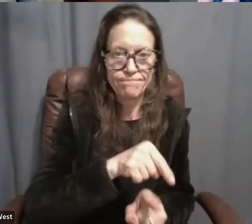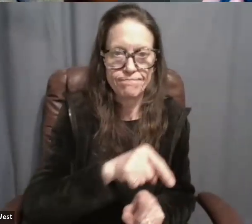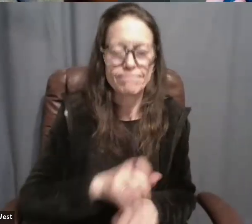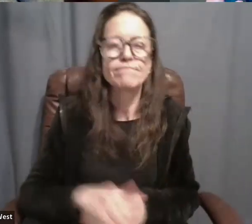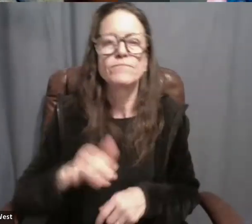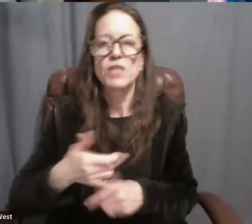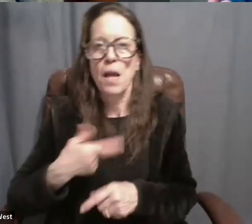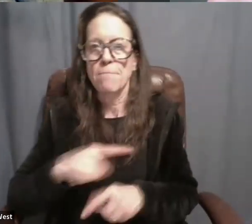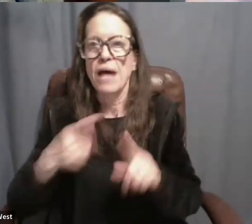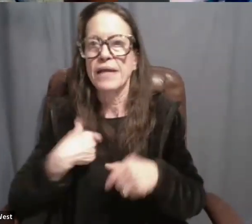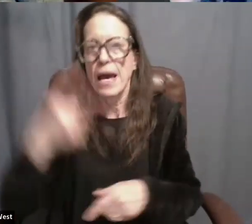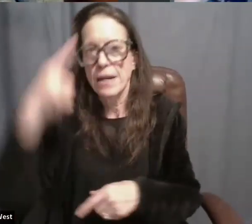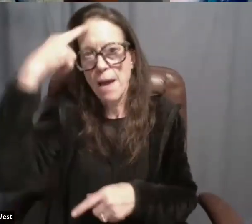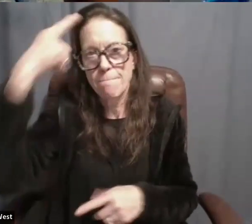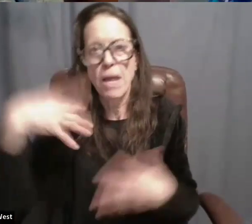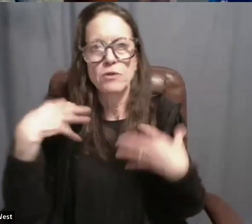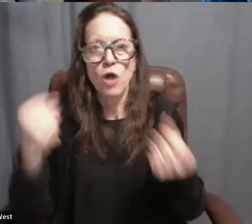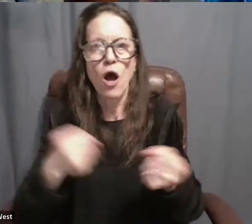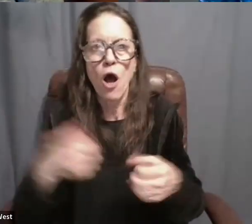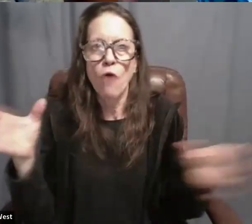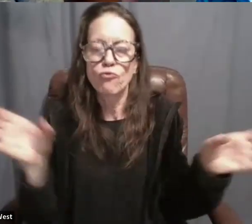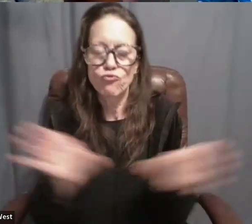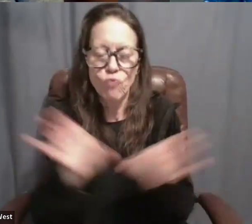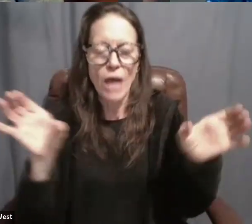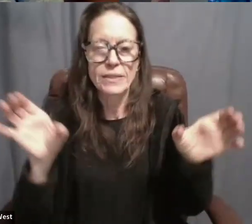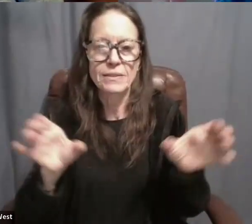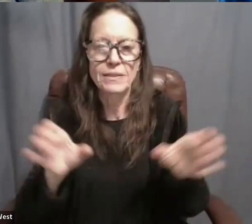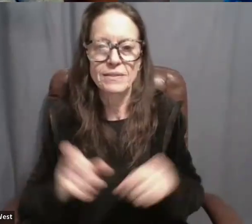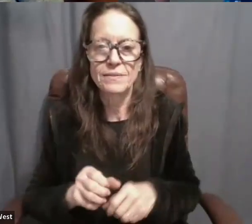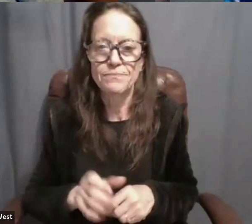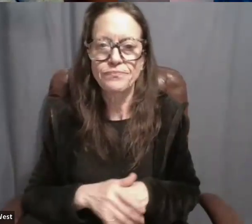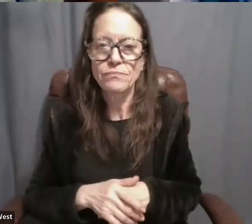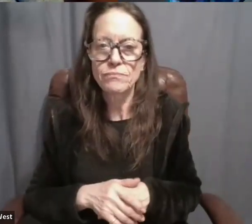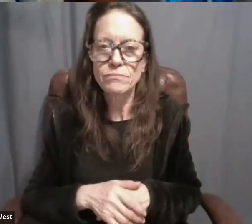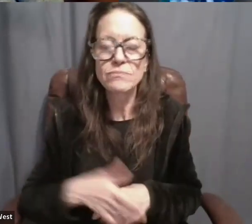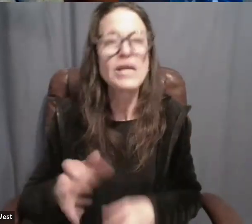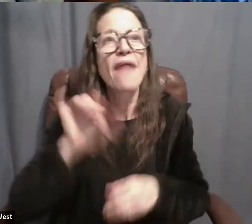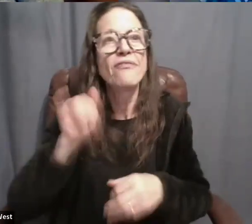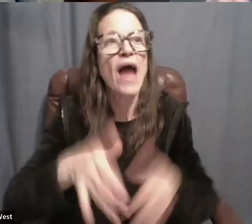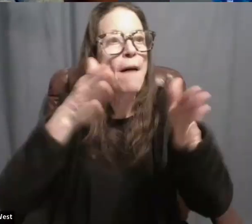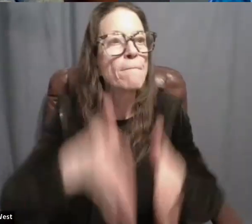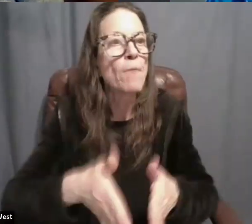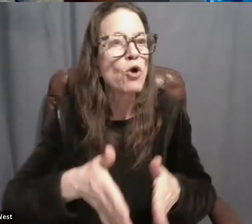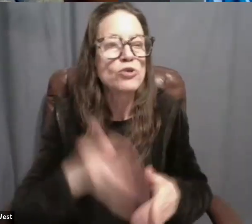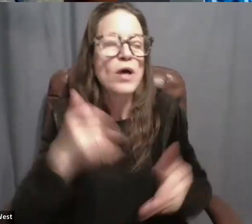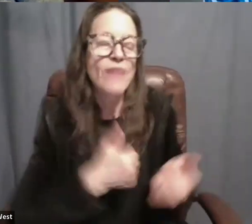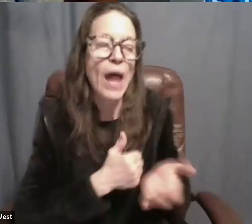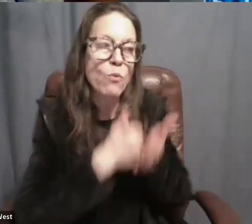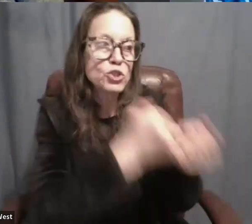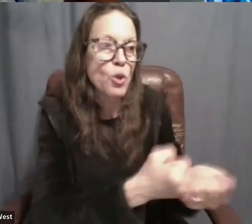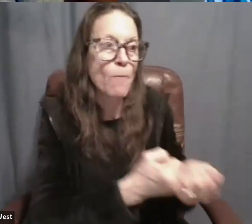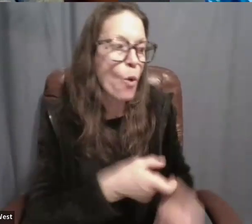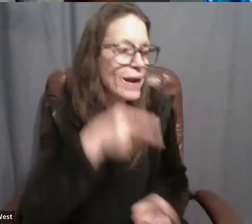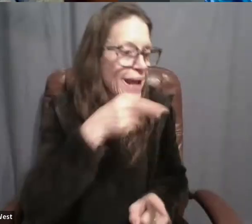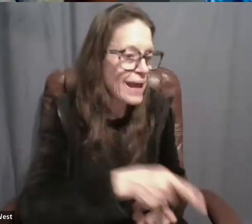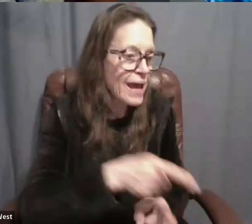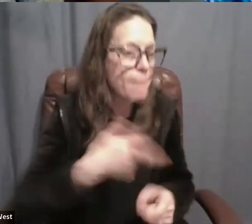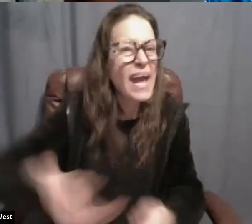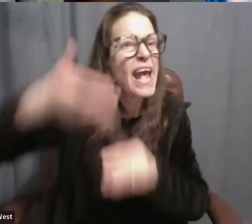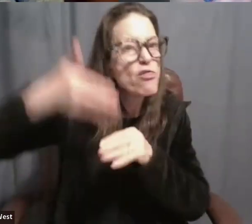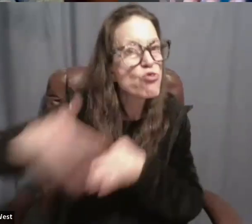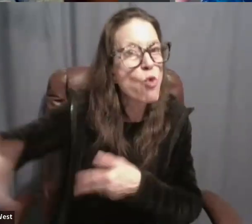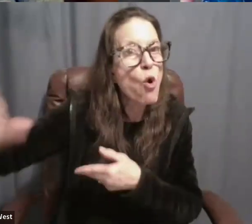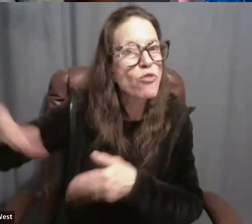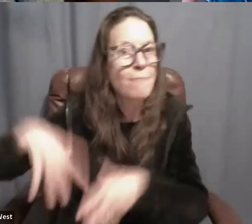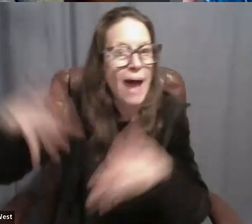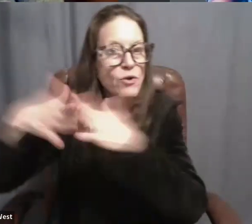health crisis and threw the person out of the house. At least they say he did. Although the person who worked